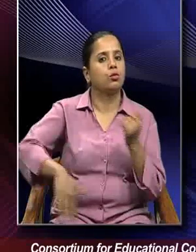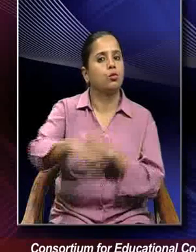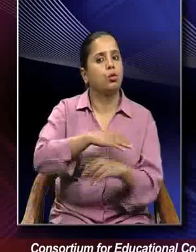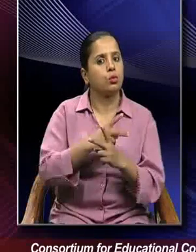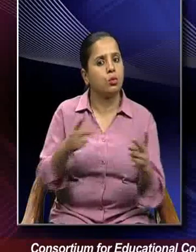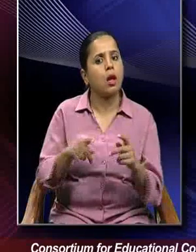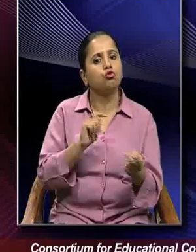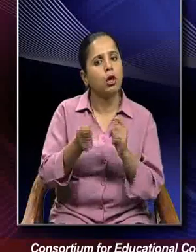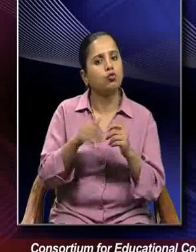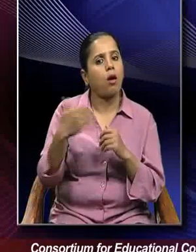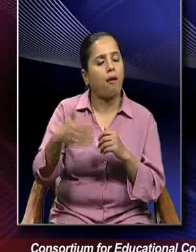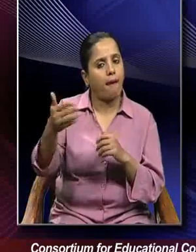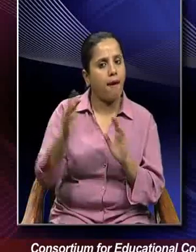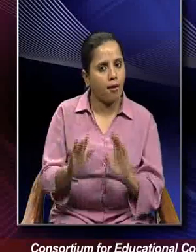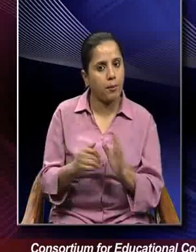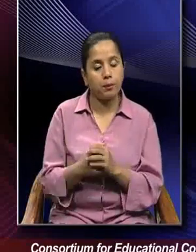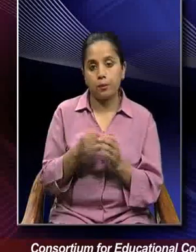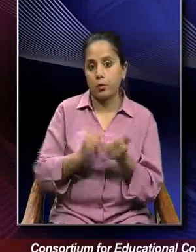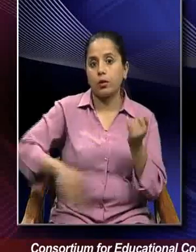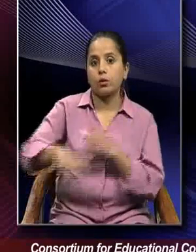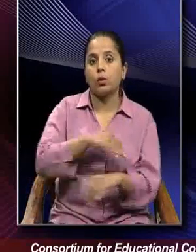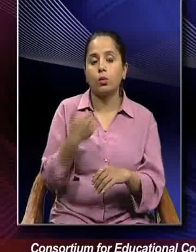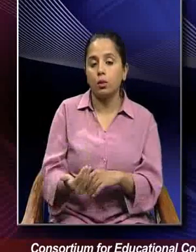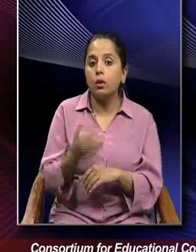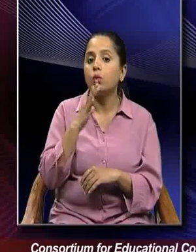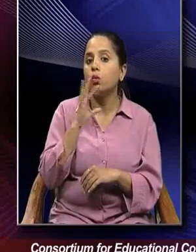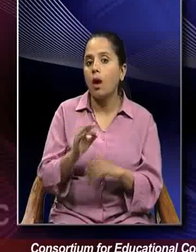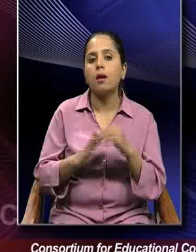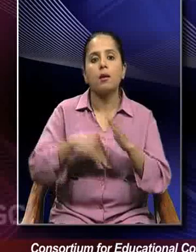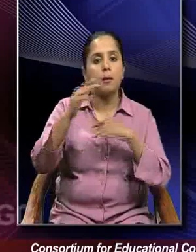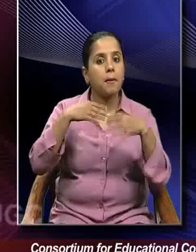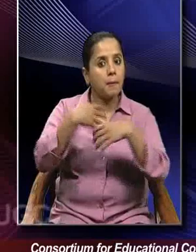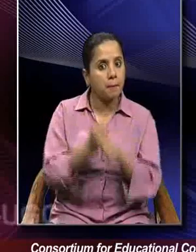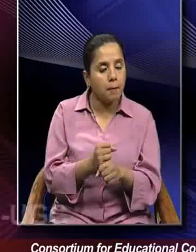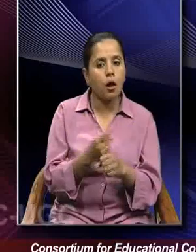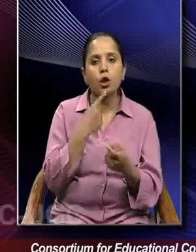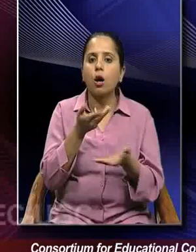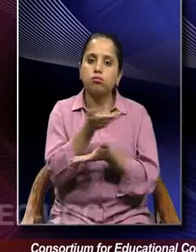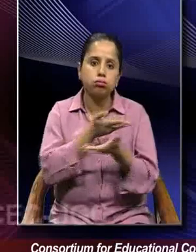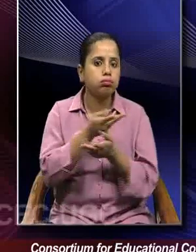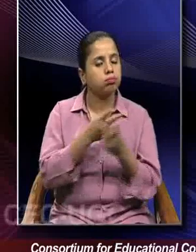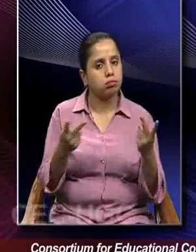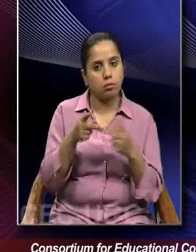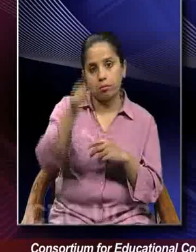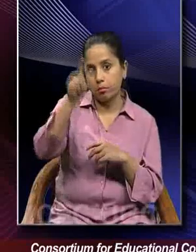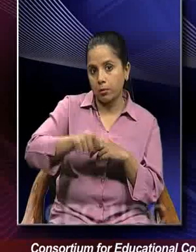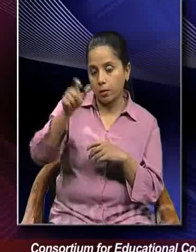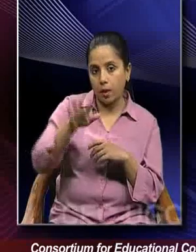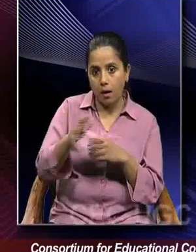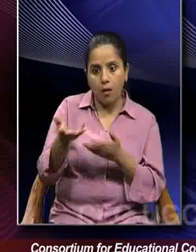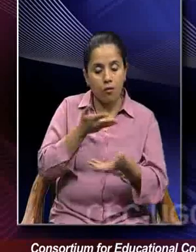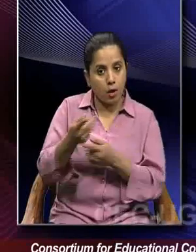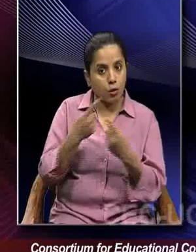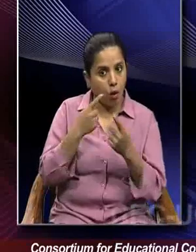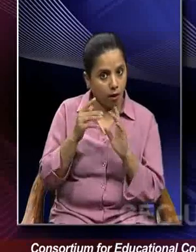keep changing accordingly. Social reality is constructed through interactions. So when people interact with each other,